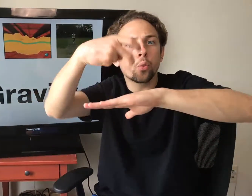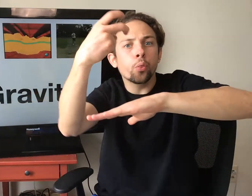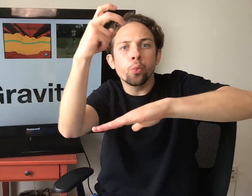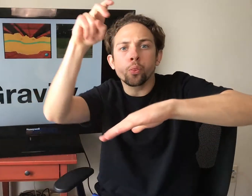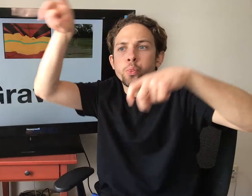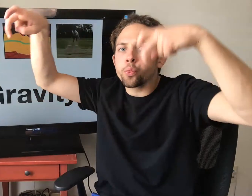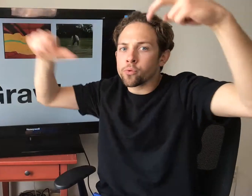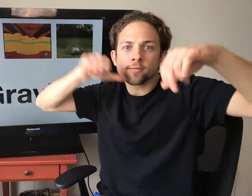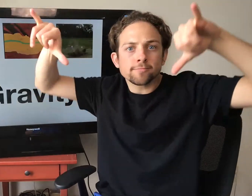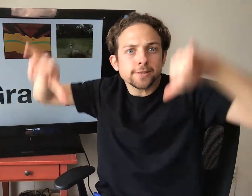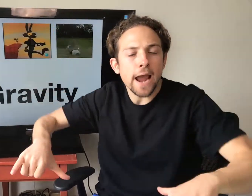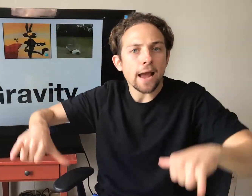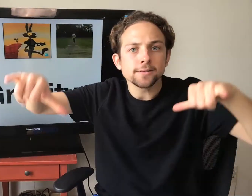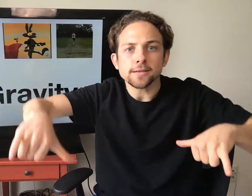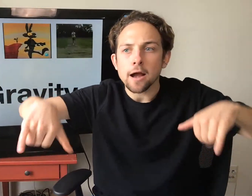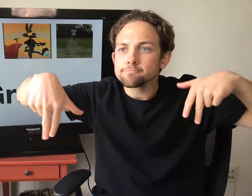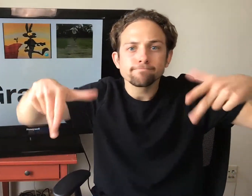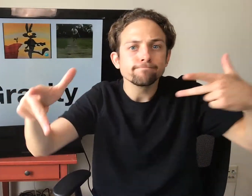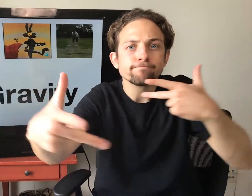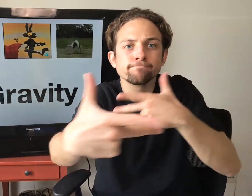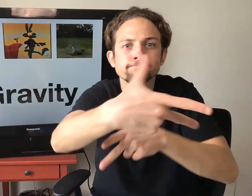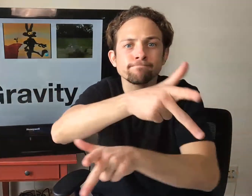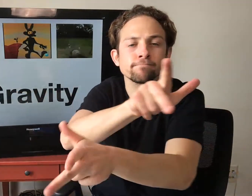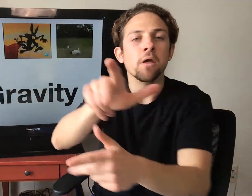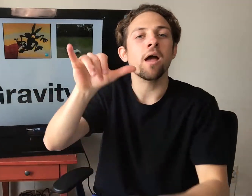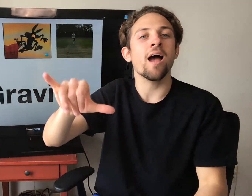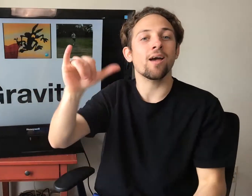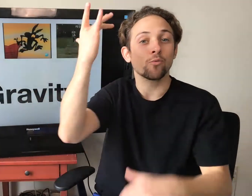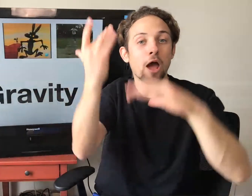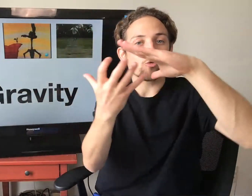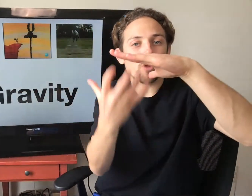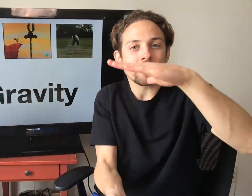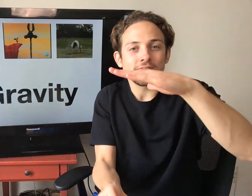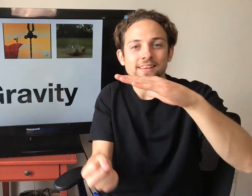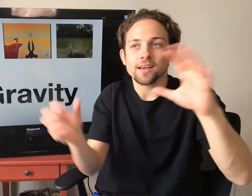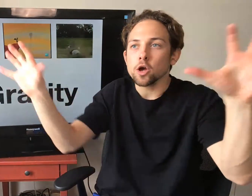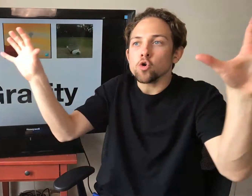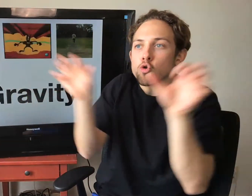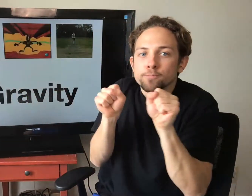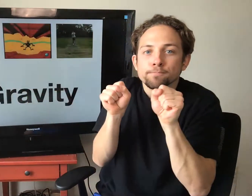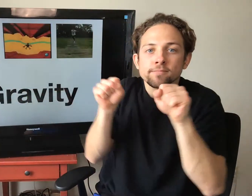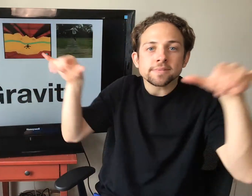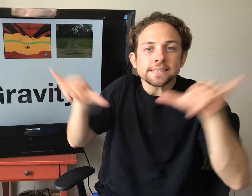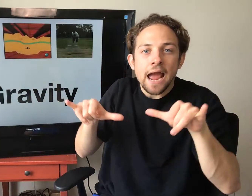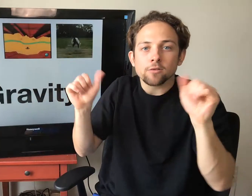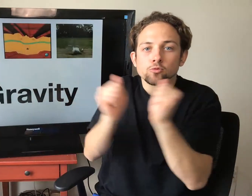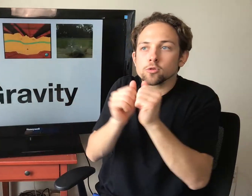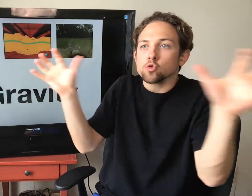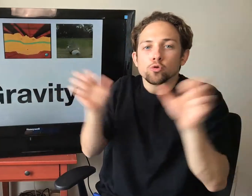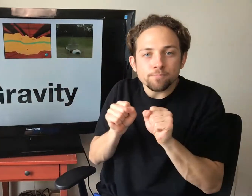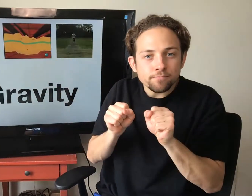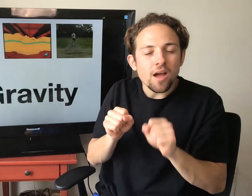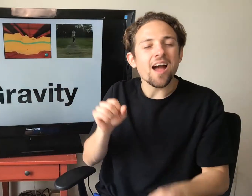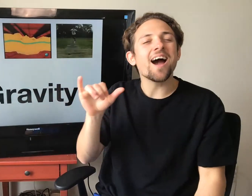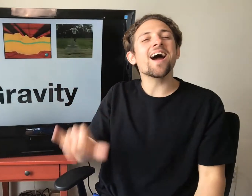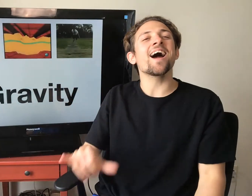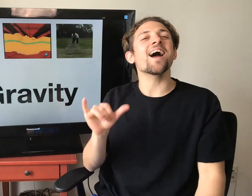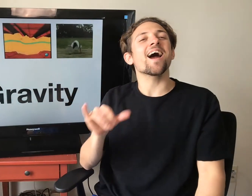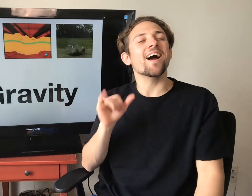around stay on the ground and they don't float away into space. They stay on Earth. And that's thanks to gravity. Gravity